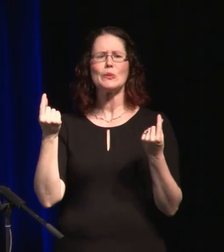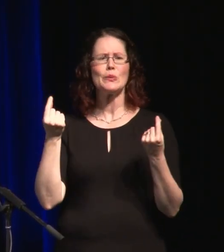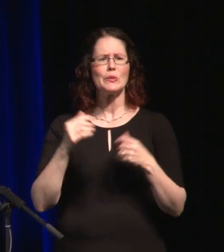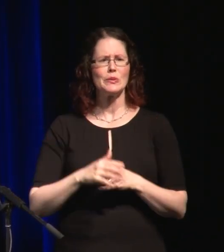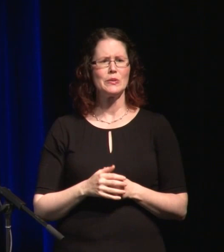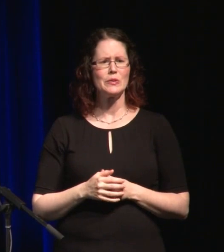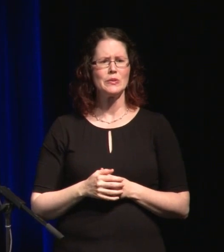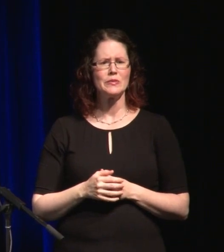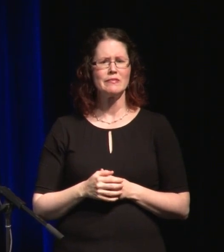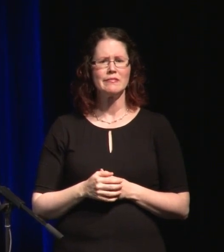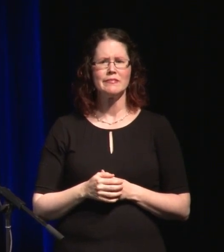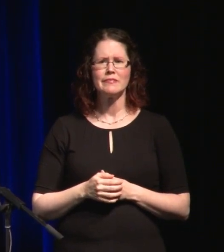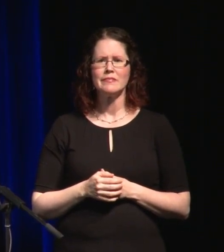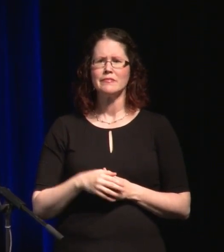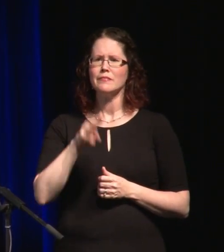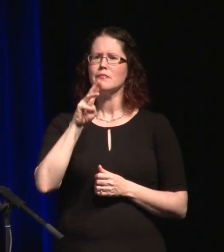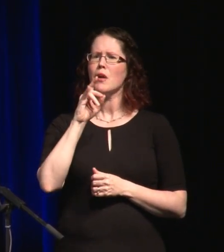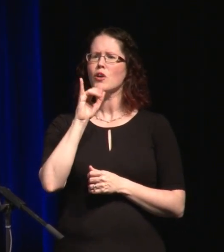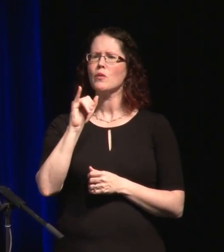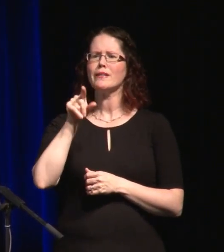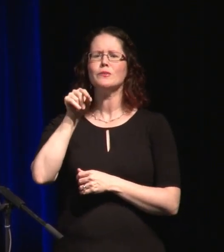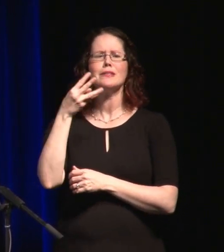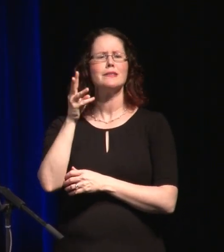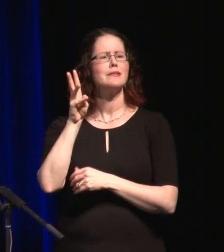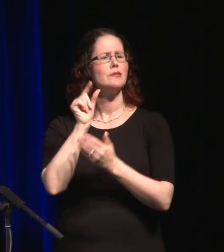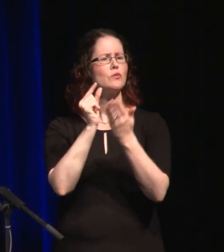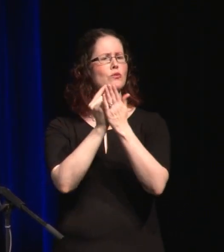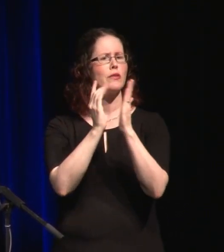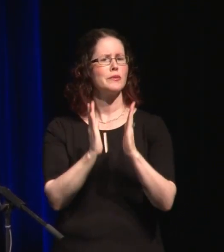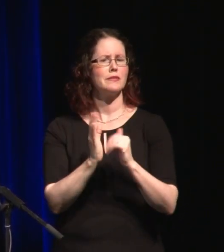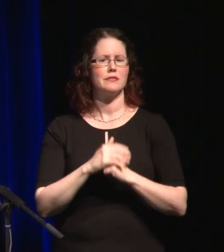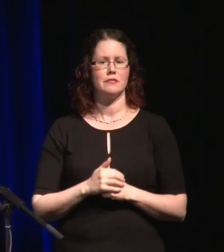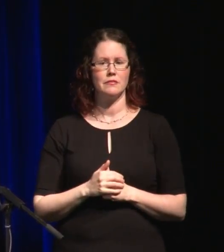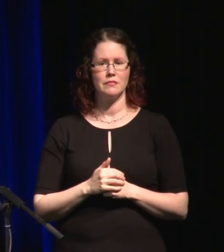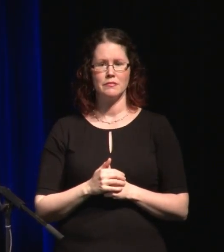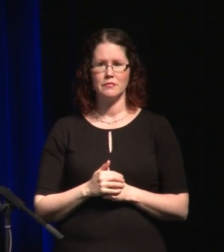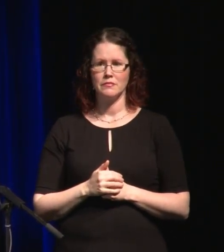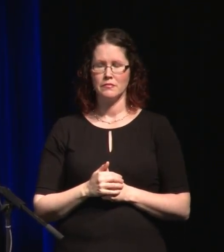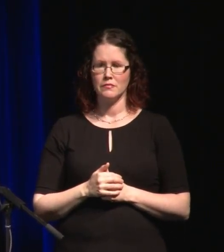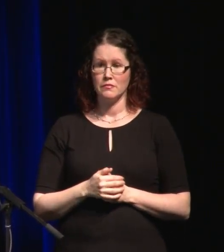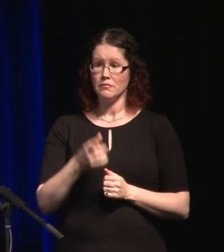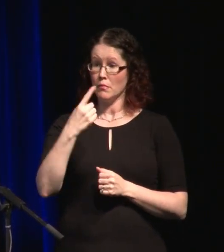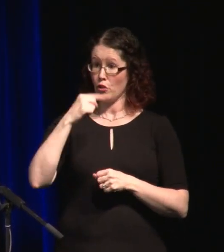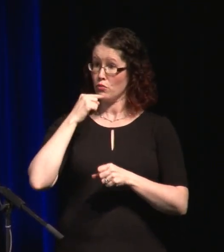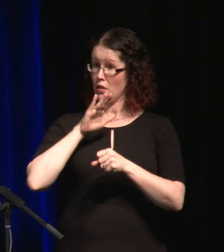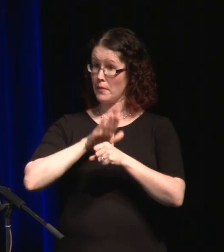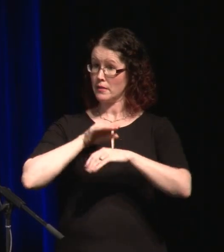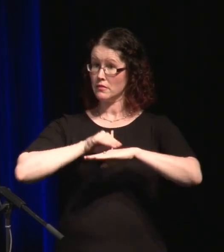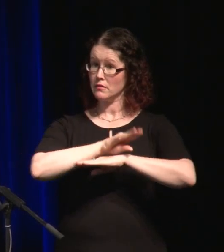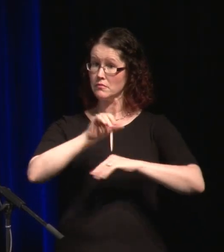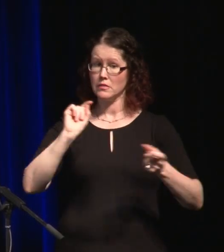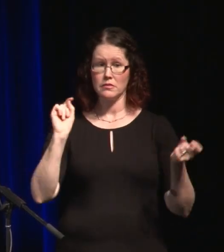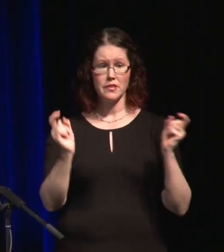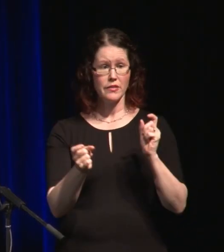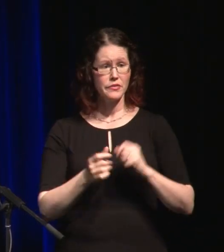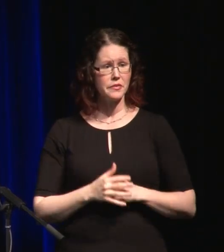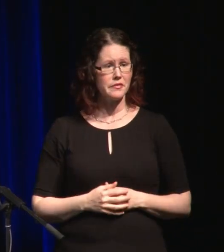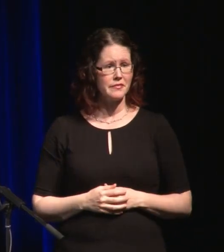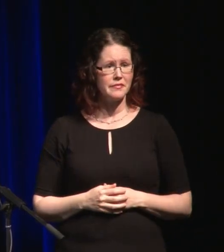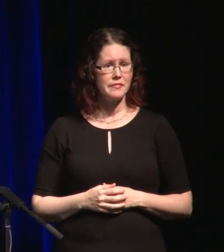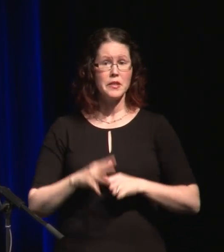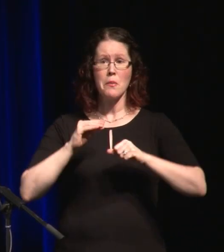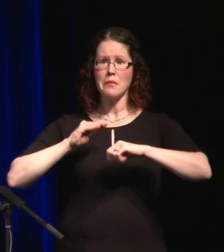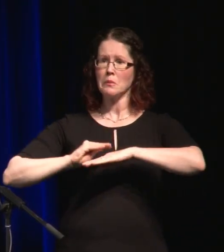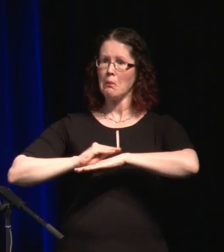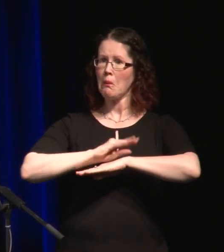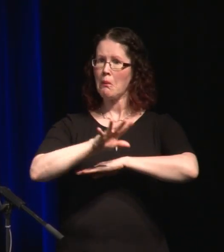2015, 2016 grads? Are you determined to make a difference? Can you inspire a